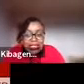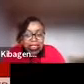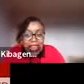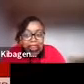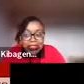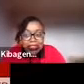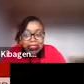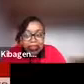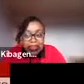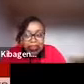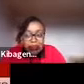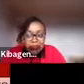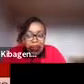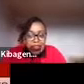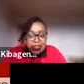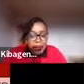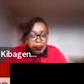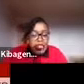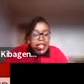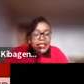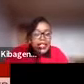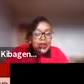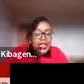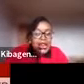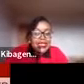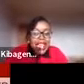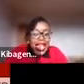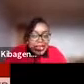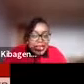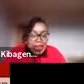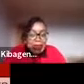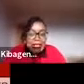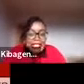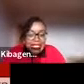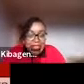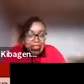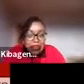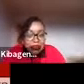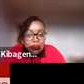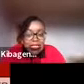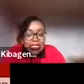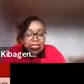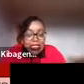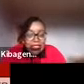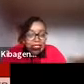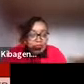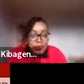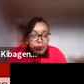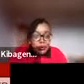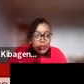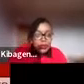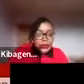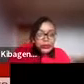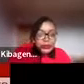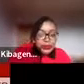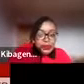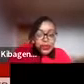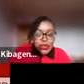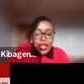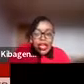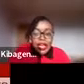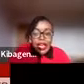in Siaya as the second runners-up. And then we have Talia Masika from Kitale School.